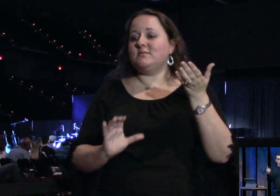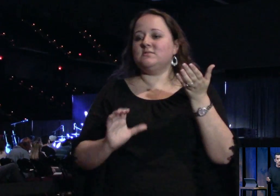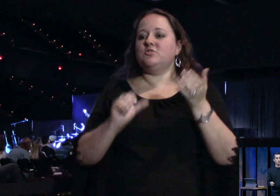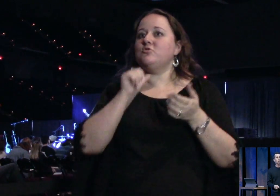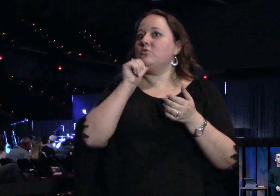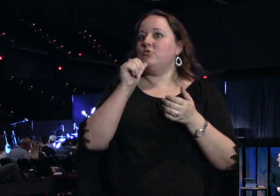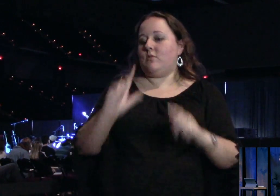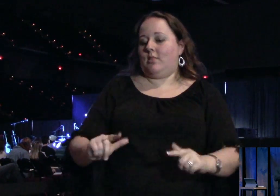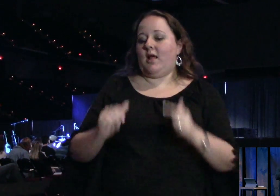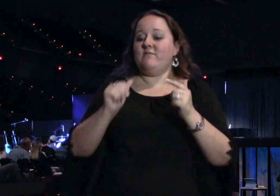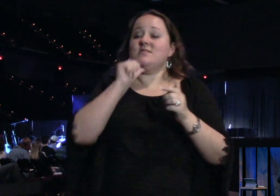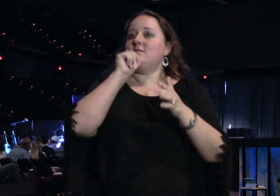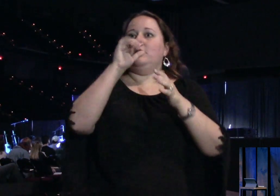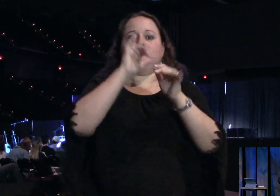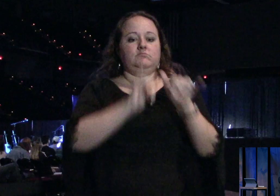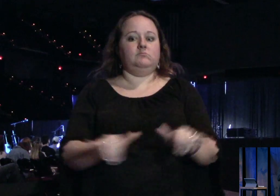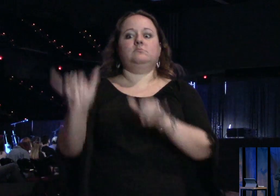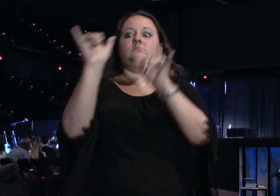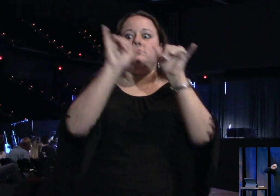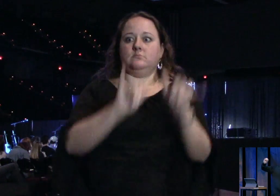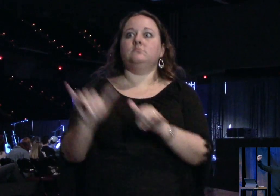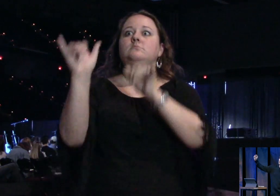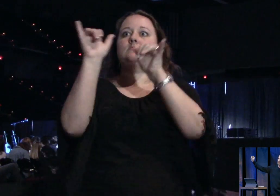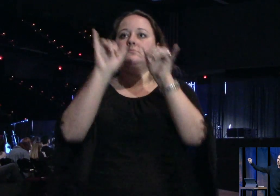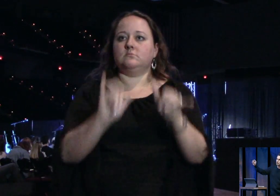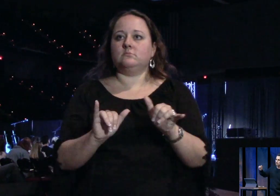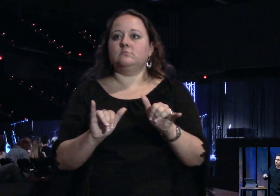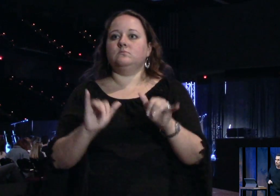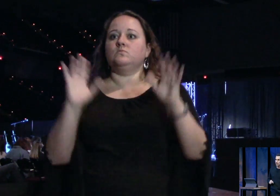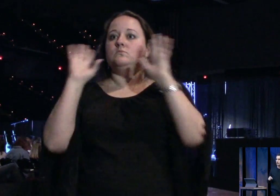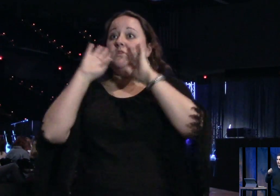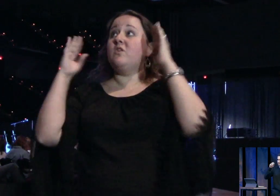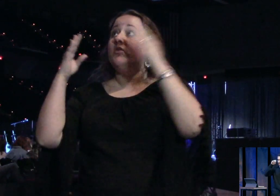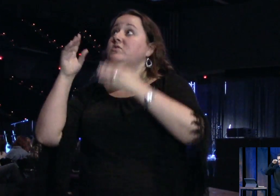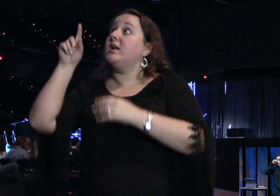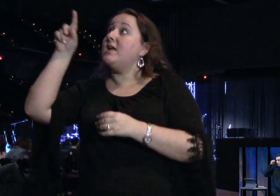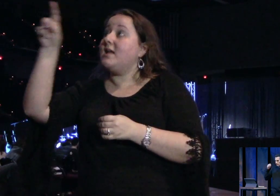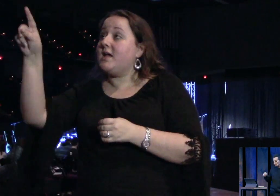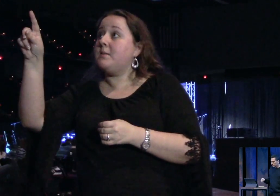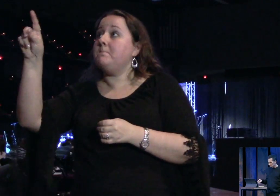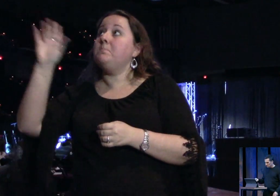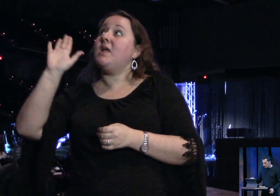With Jesus Christ, your life isn't just cycling, it is building.